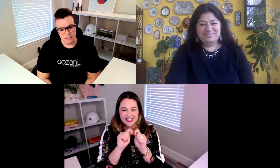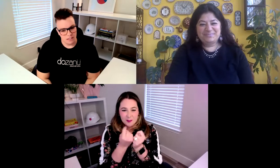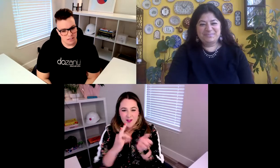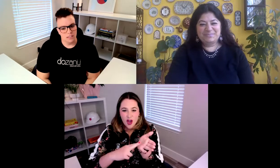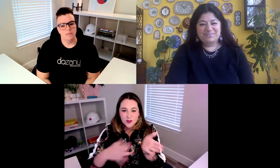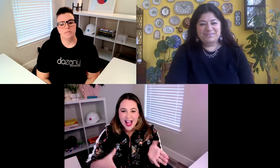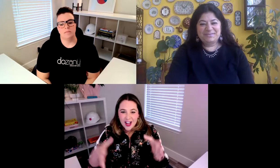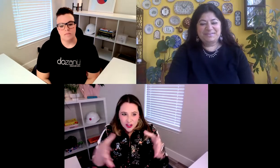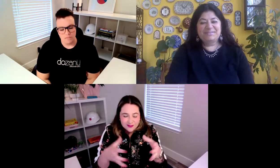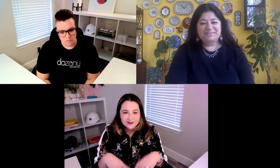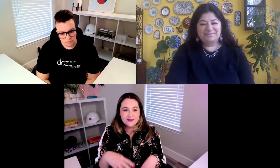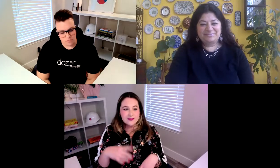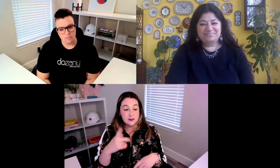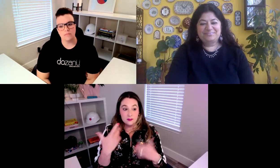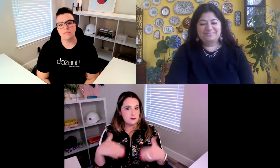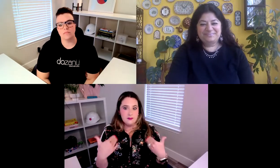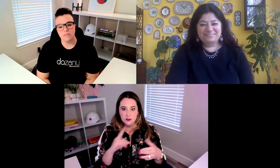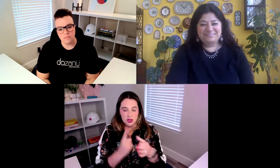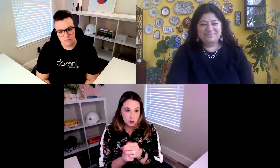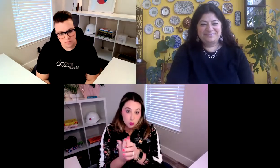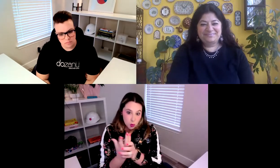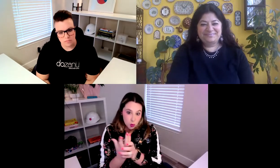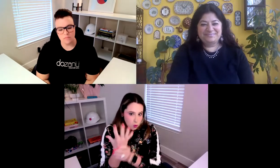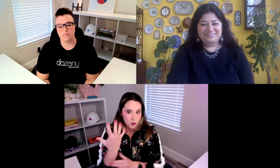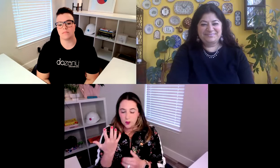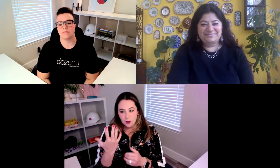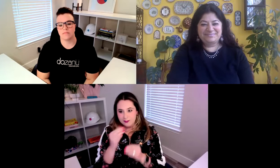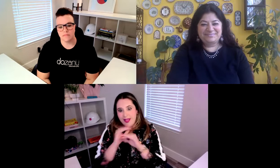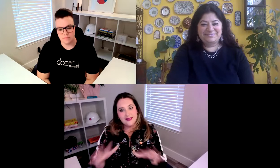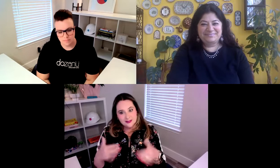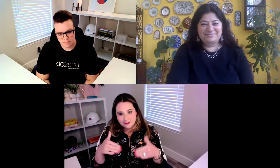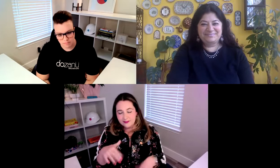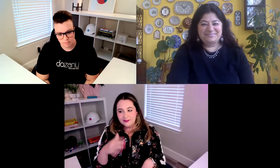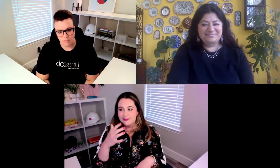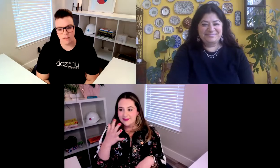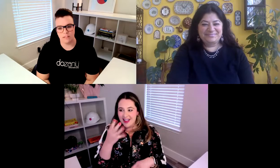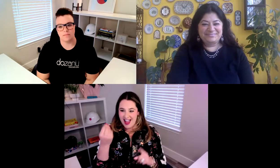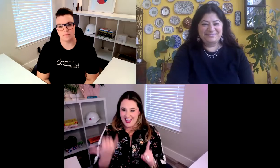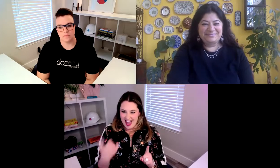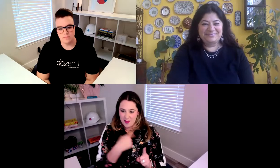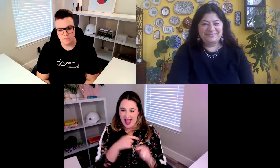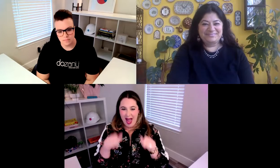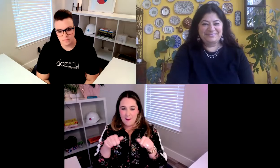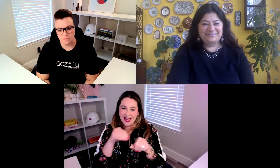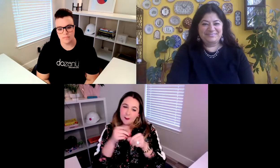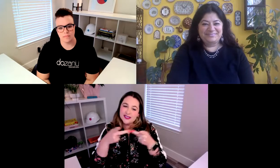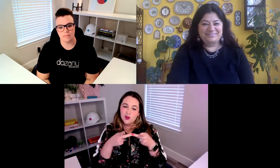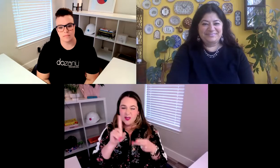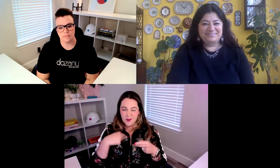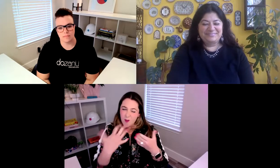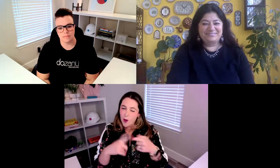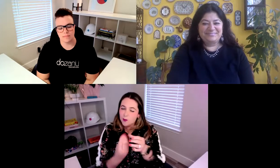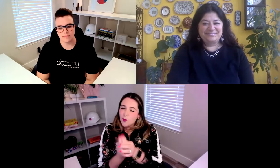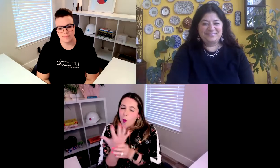been 5 years that it's just Catherine and I working on contracts and working together as a team to grow. And the growth has been